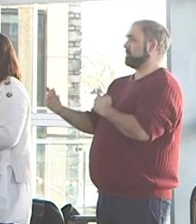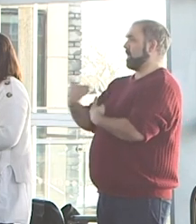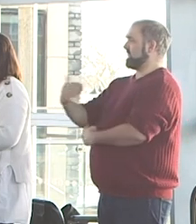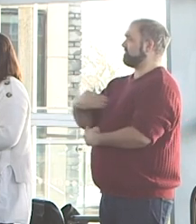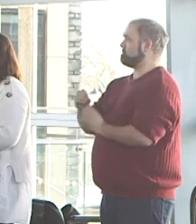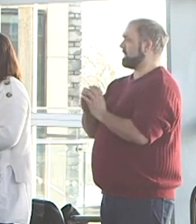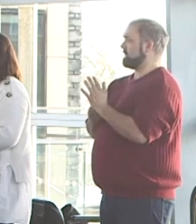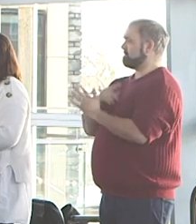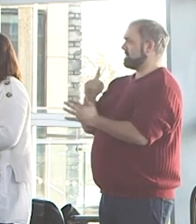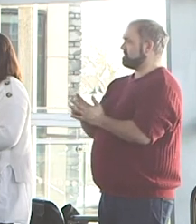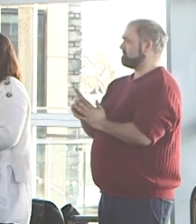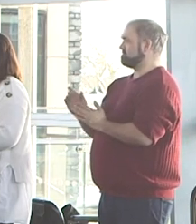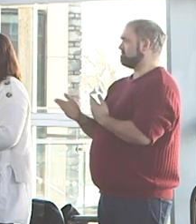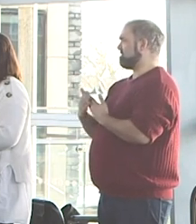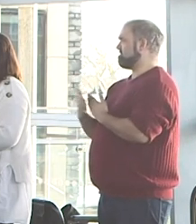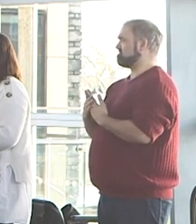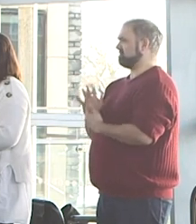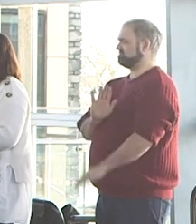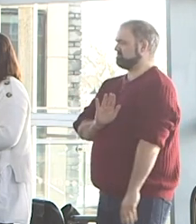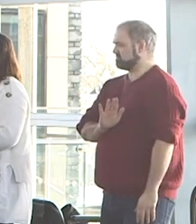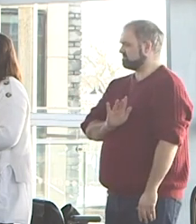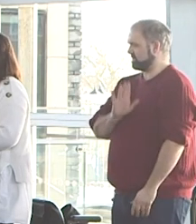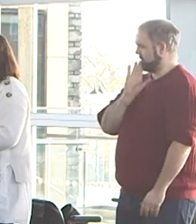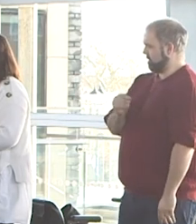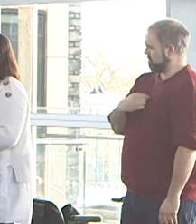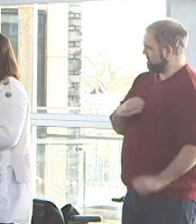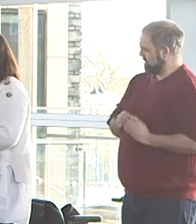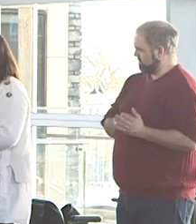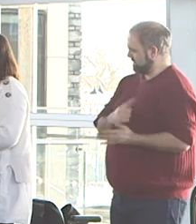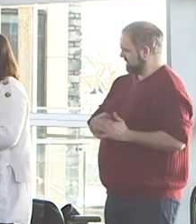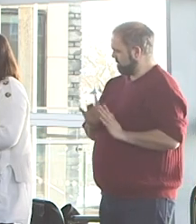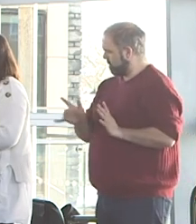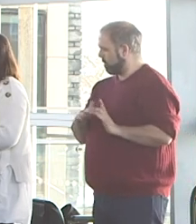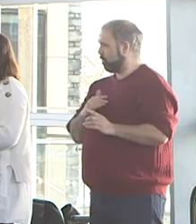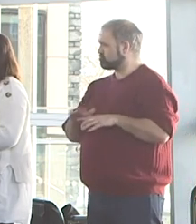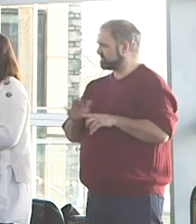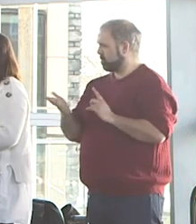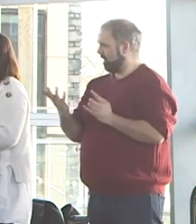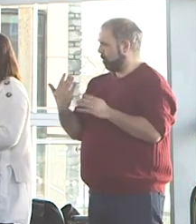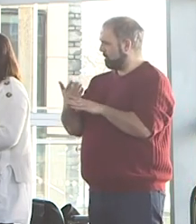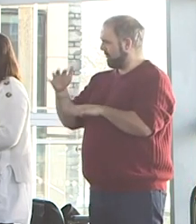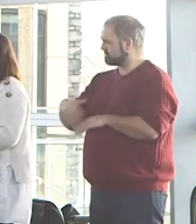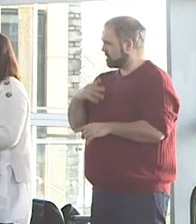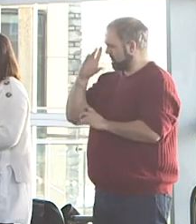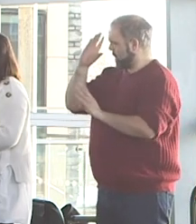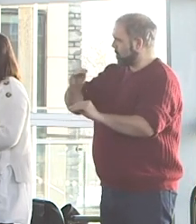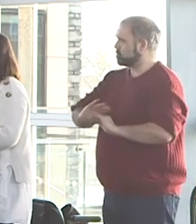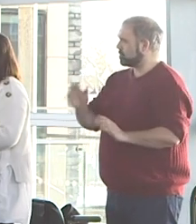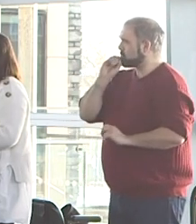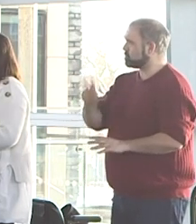identify as BME are more reluctant to report any bullying, misconduct and harassment within the workplace.